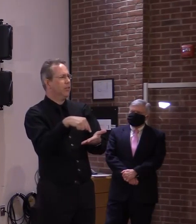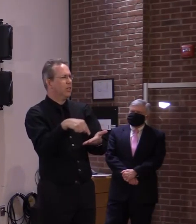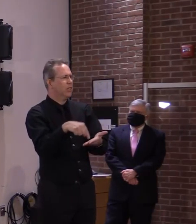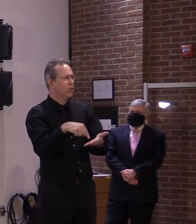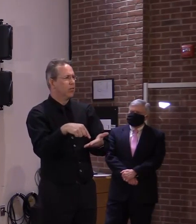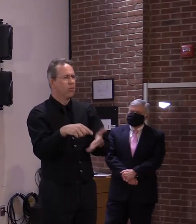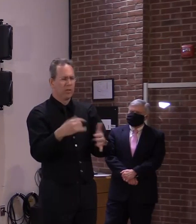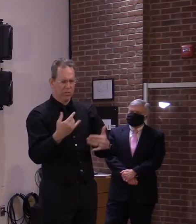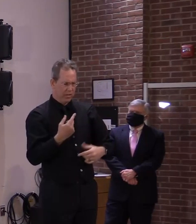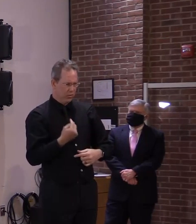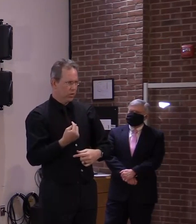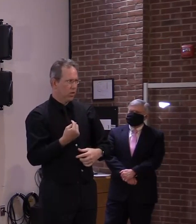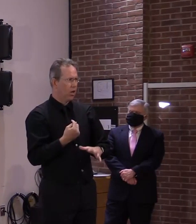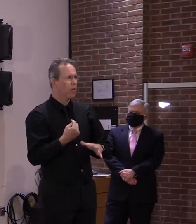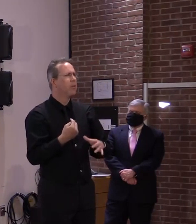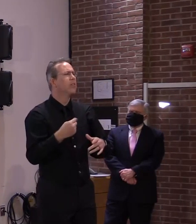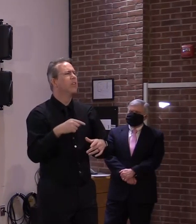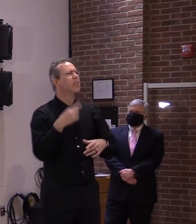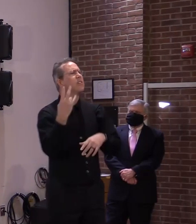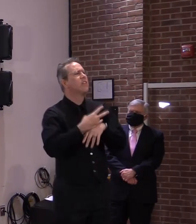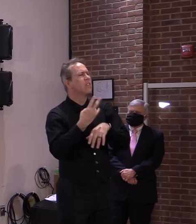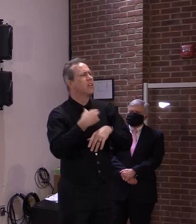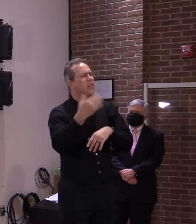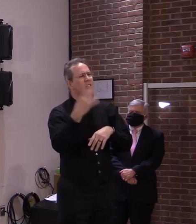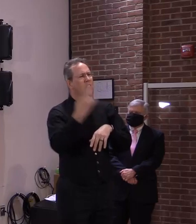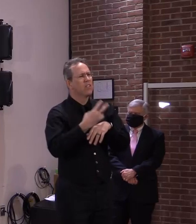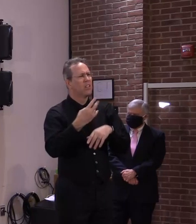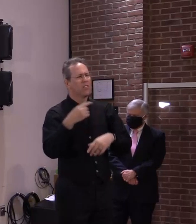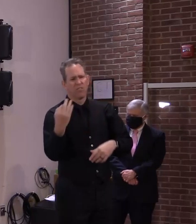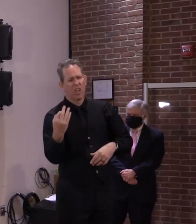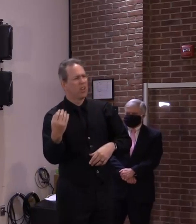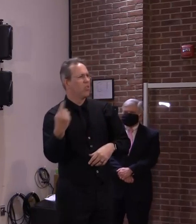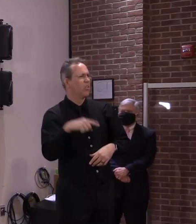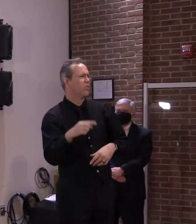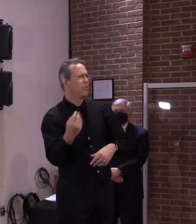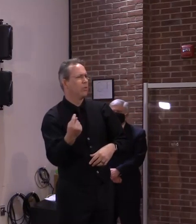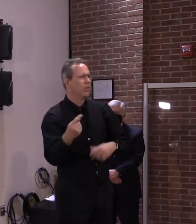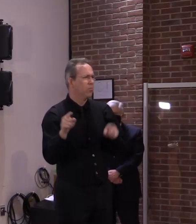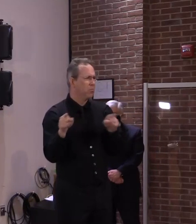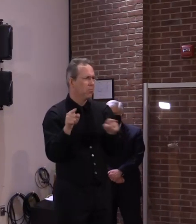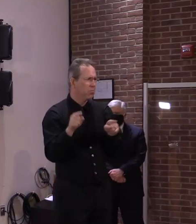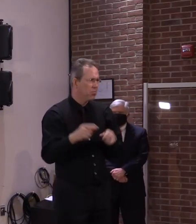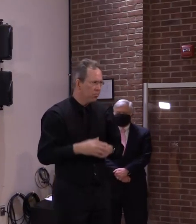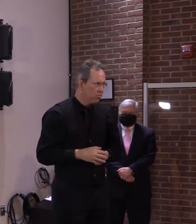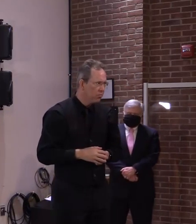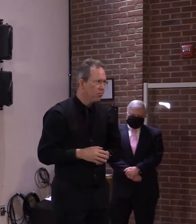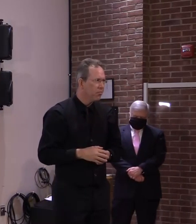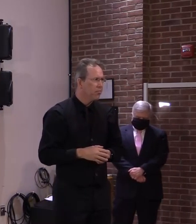1 week, within the week. Within a week. Friday's from now. Within okay. The week, but Tuesday is too.